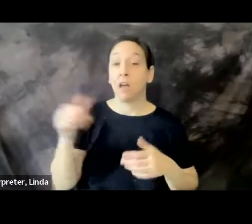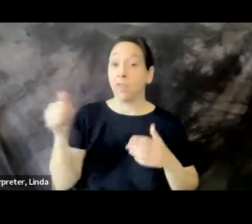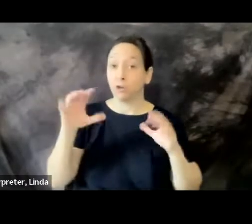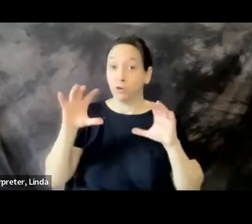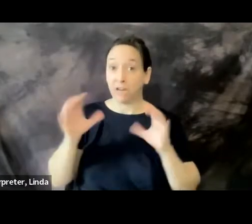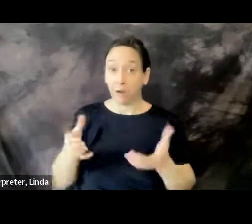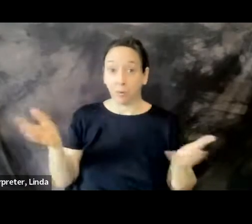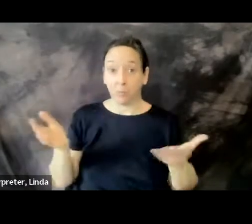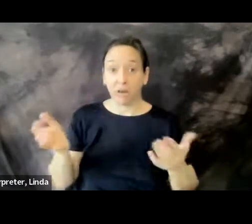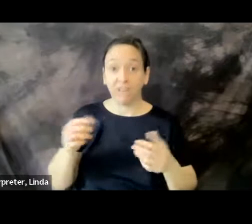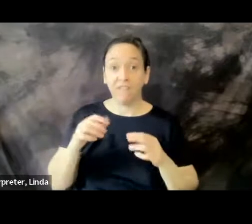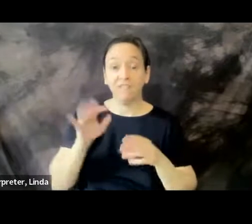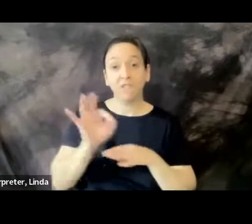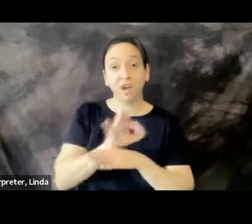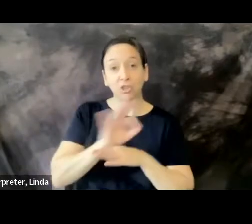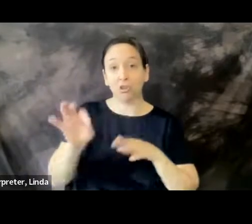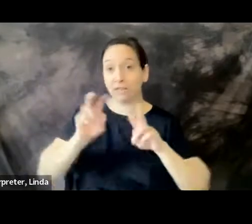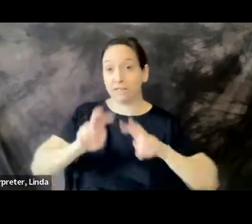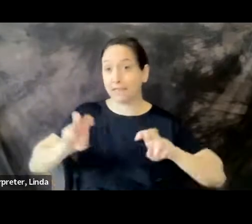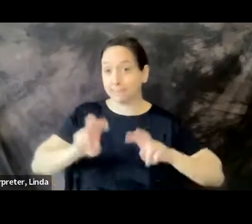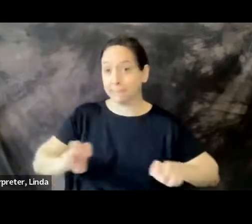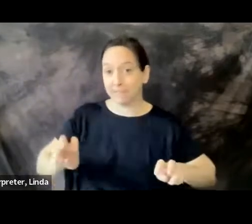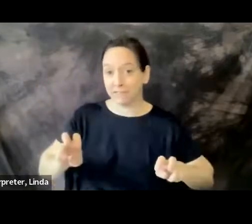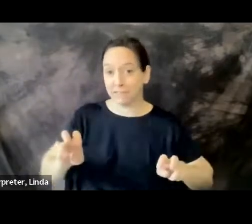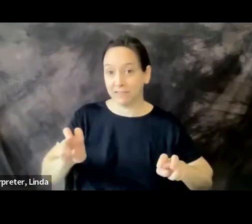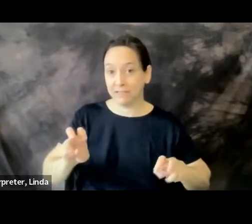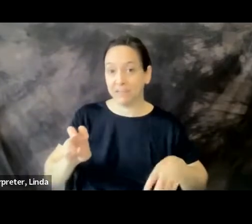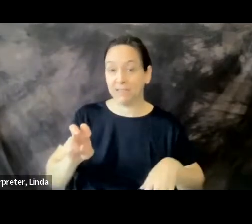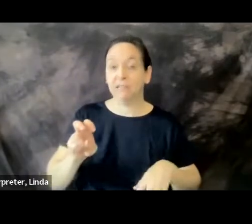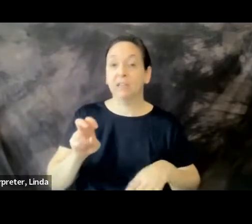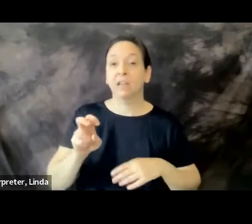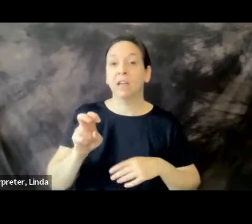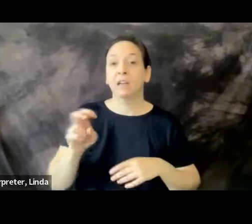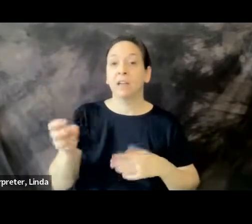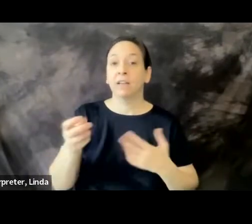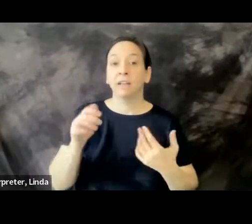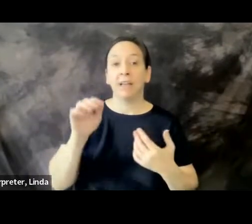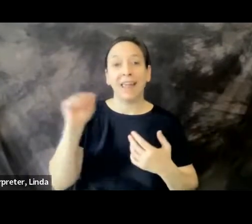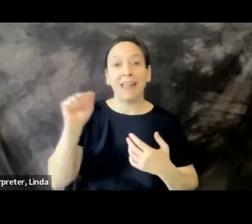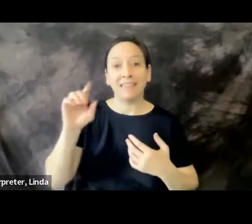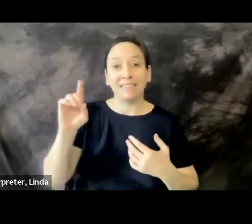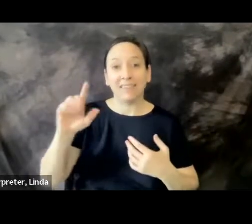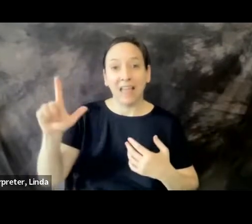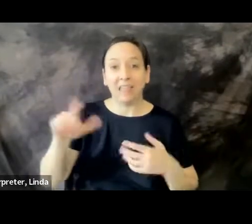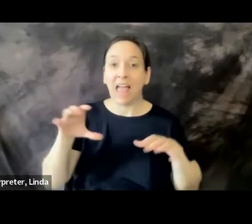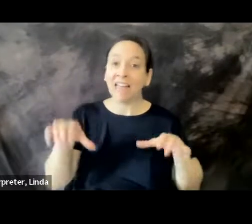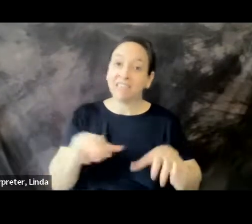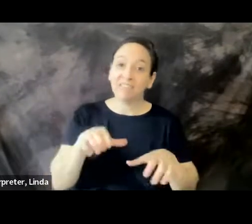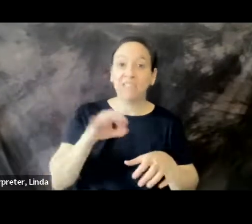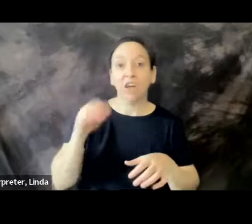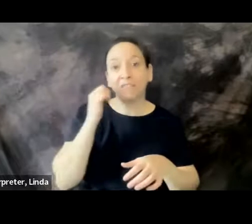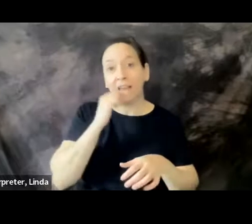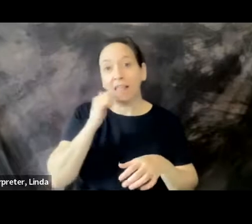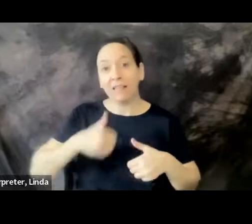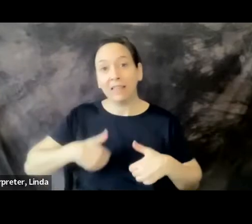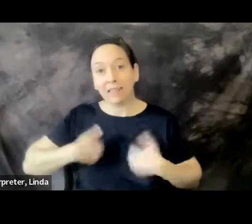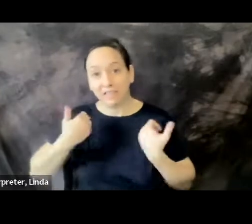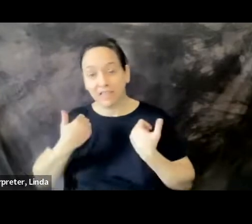functional assessment. So those are questions that get to your ADLs or activities of daily living and